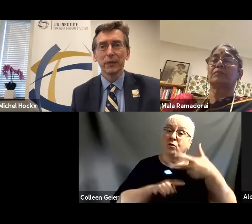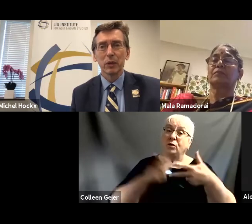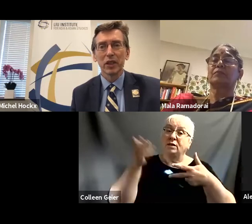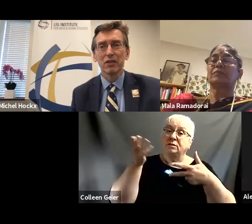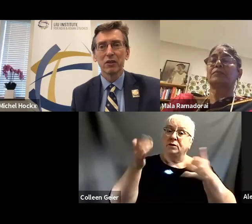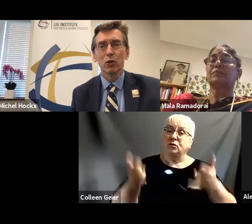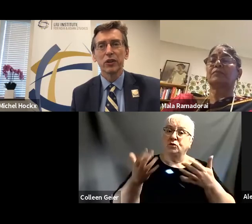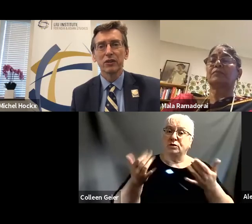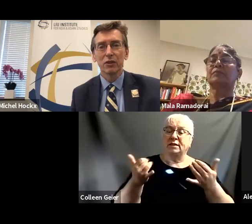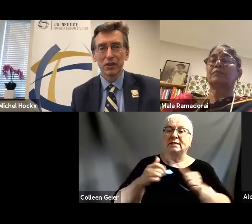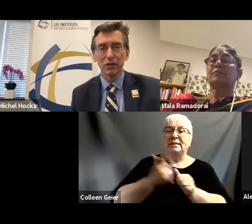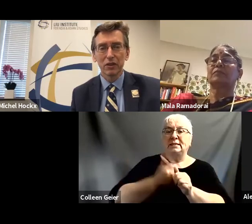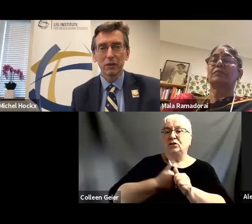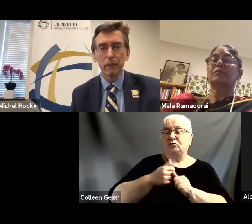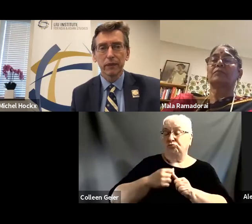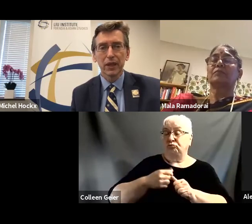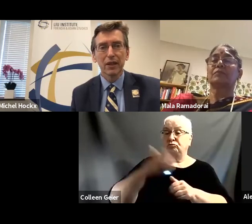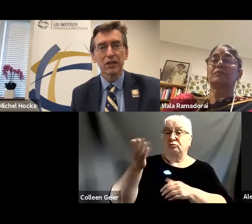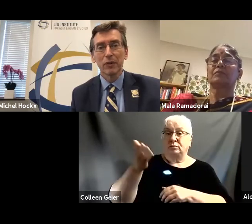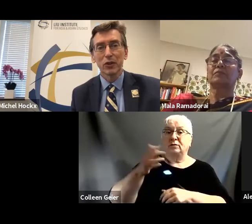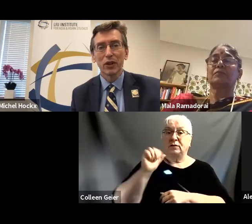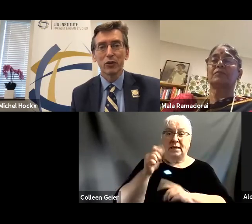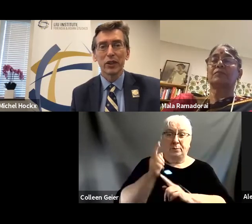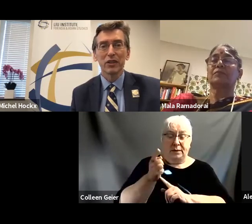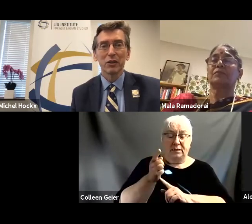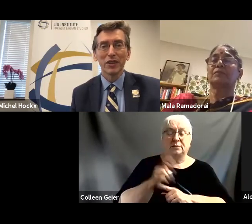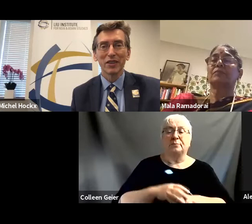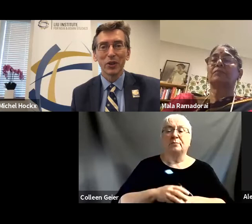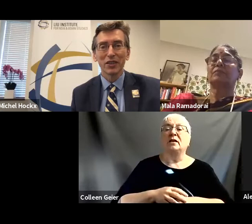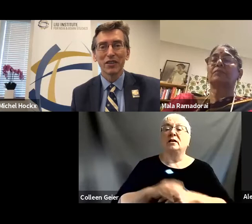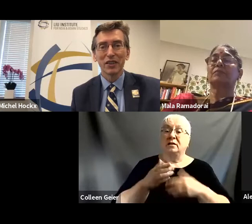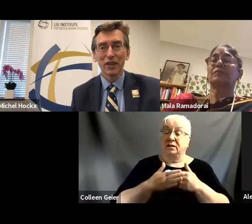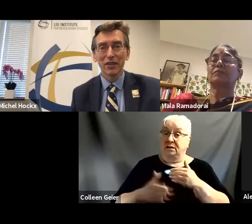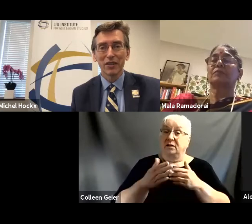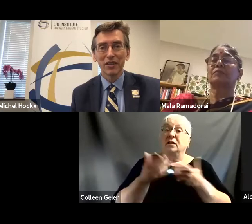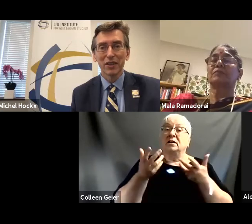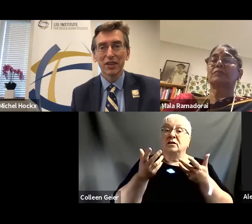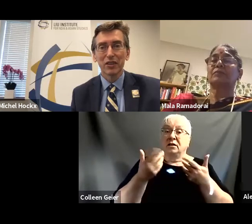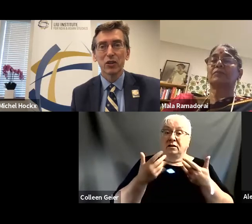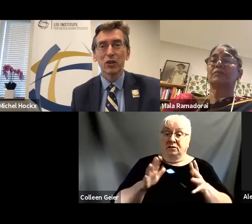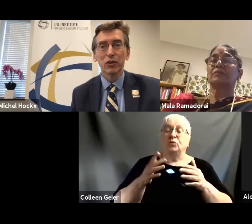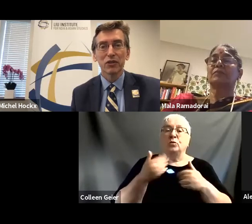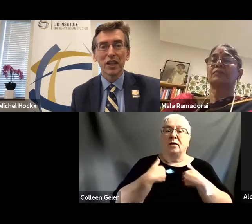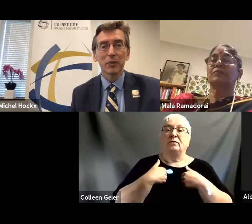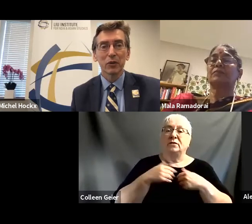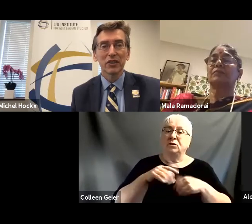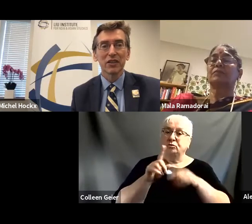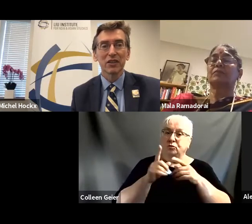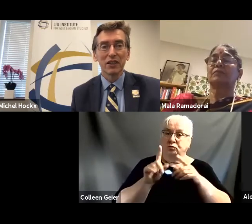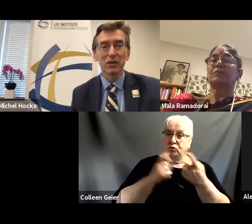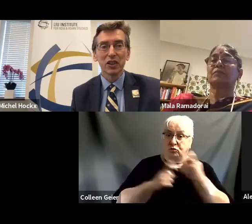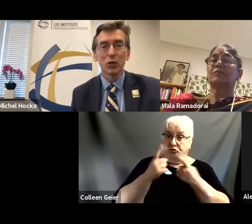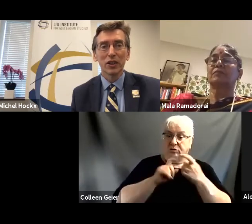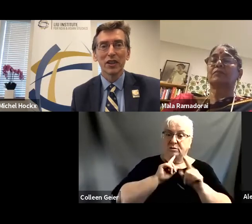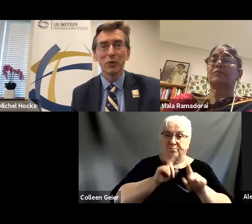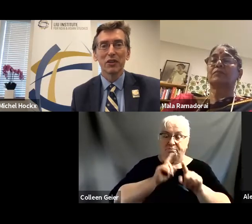discussion based on audience questions. Some of you have already submitted questions in advance. You can also type questions